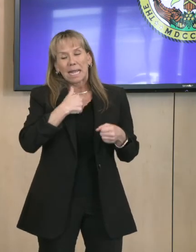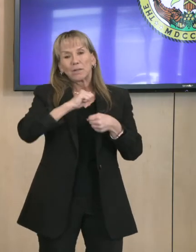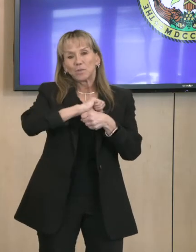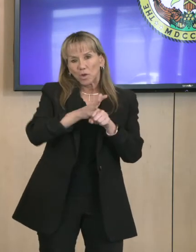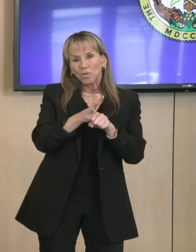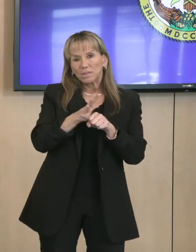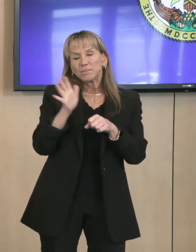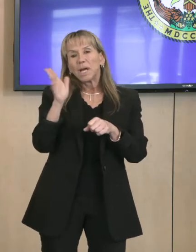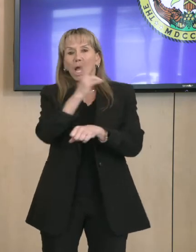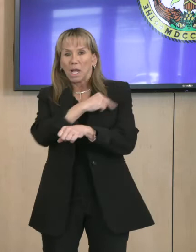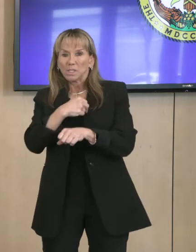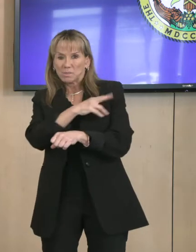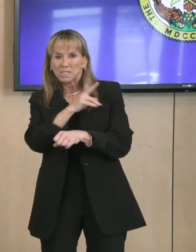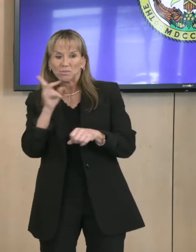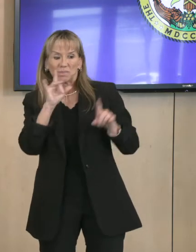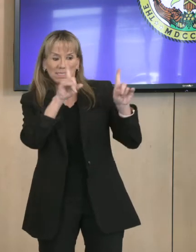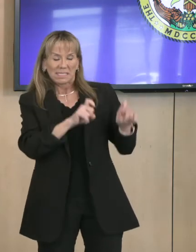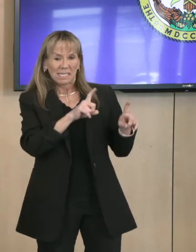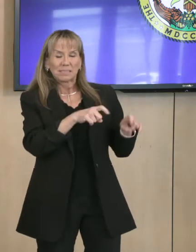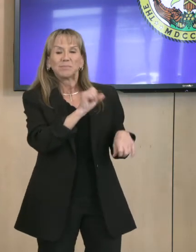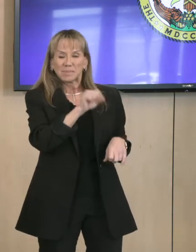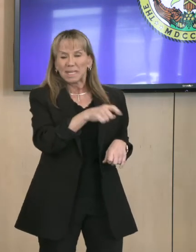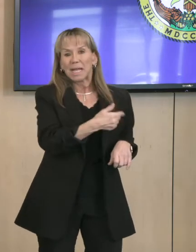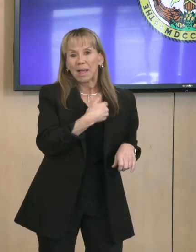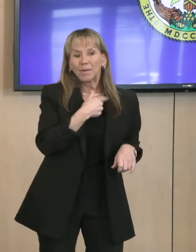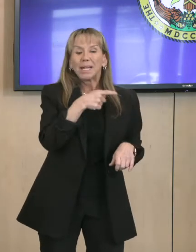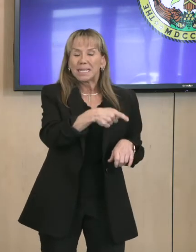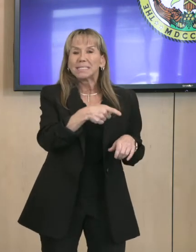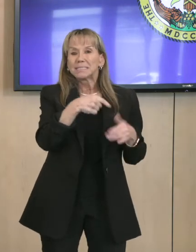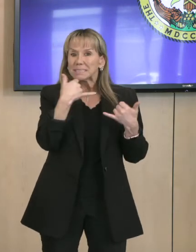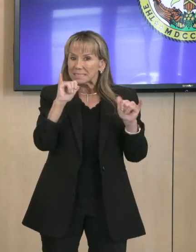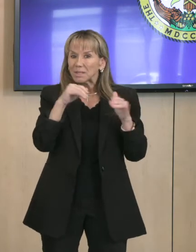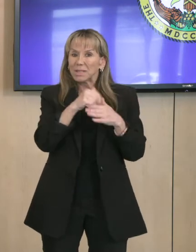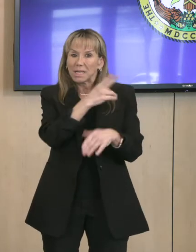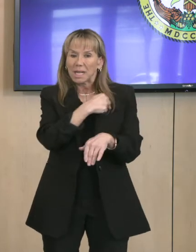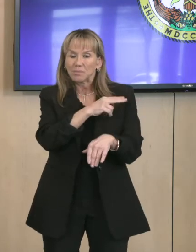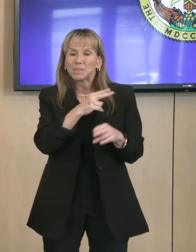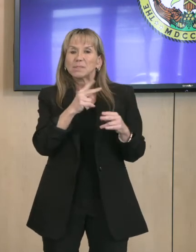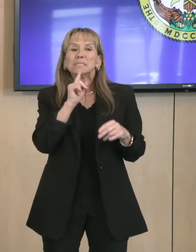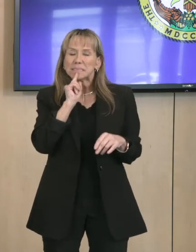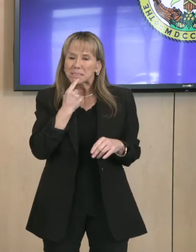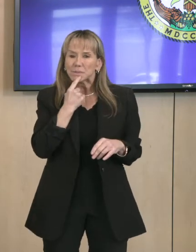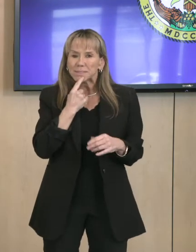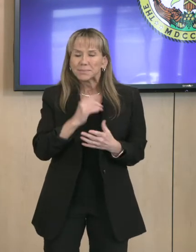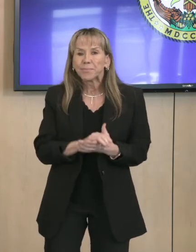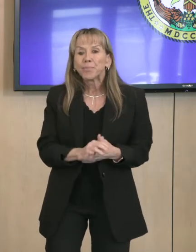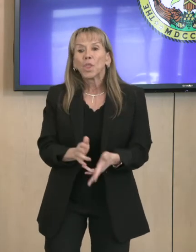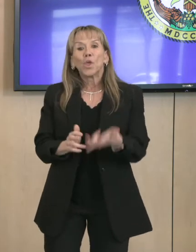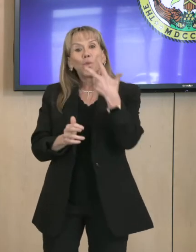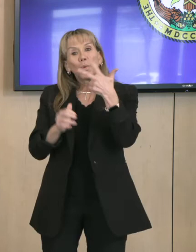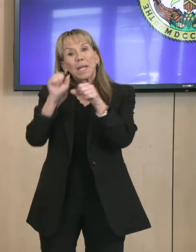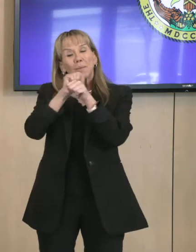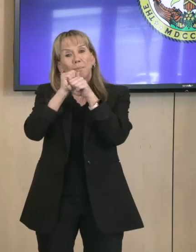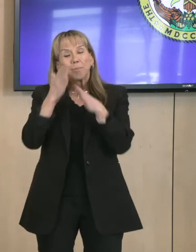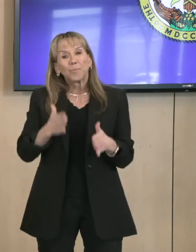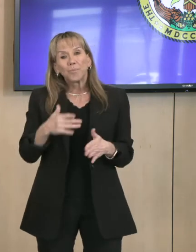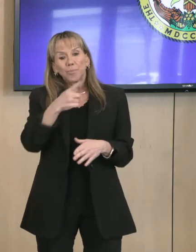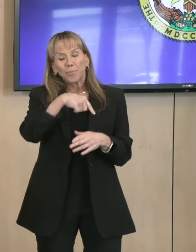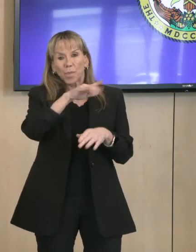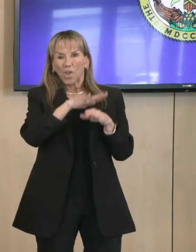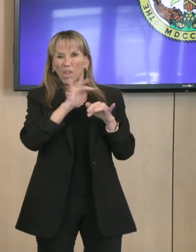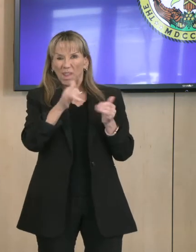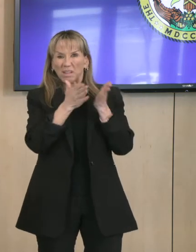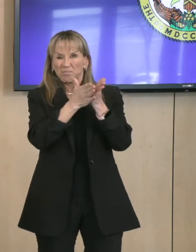hospital. This patient remains hospitalized in serious condition. 3 crew members on the Celebrity